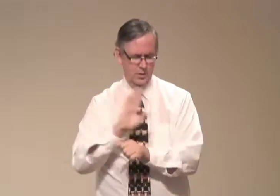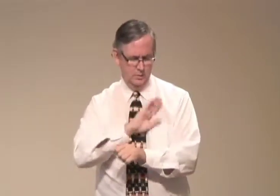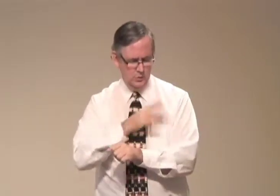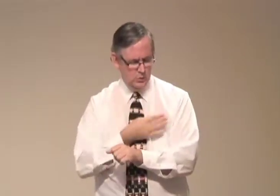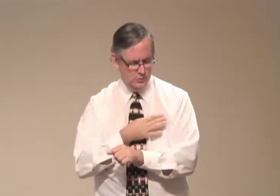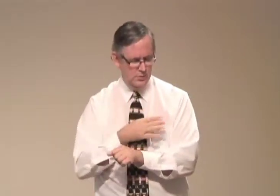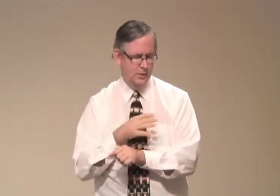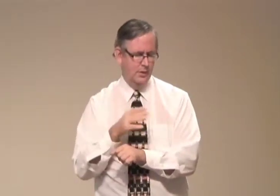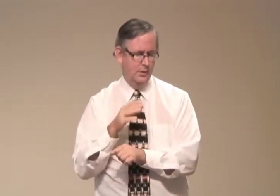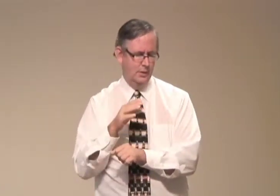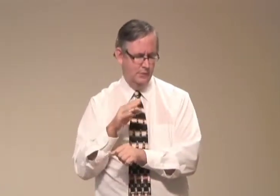Lord,